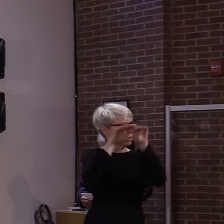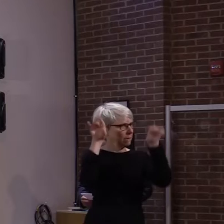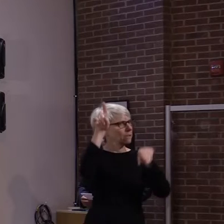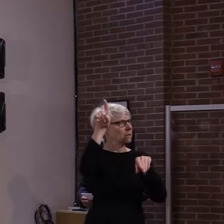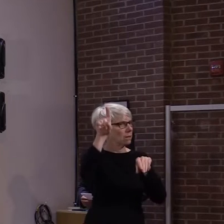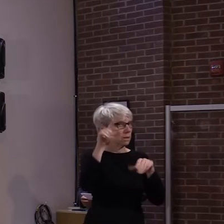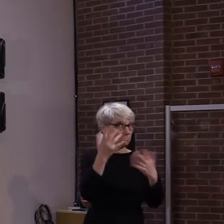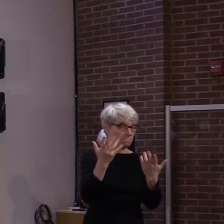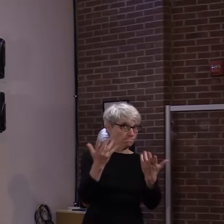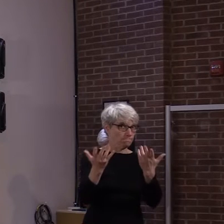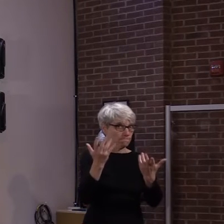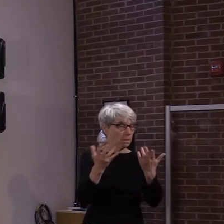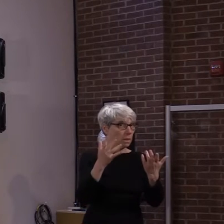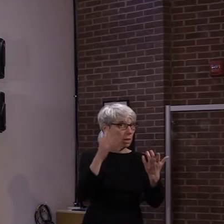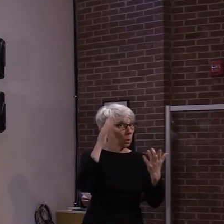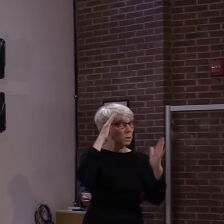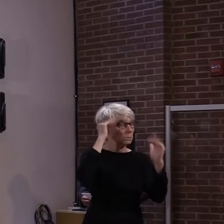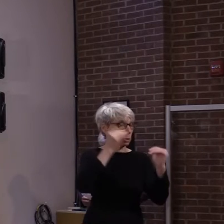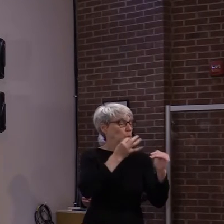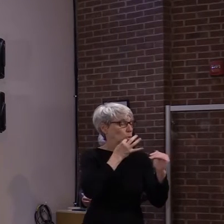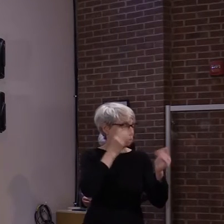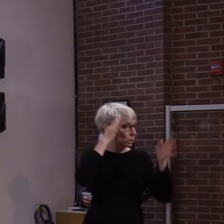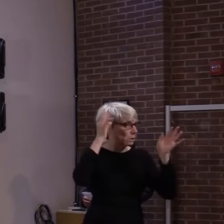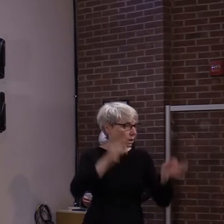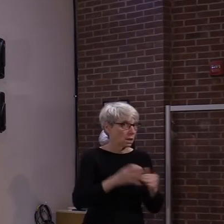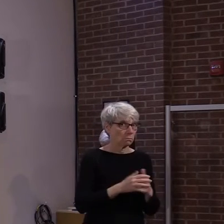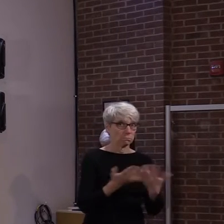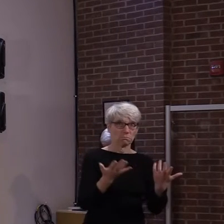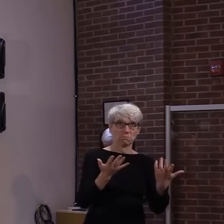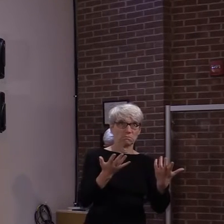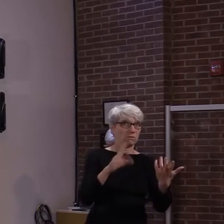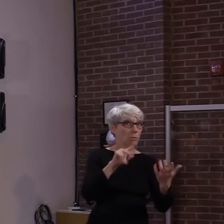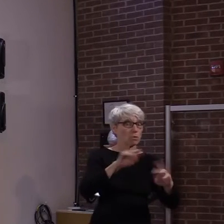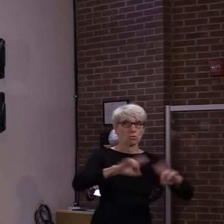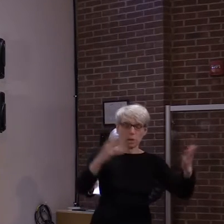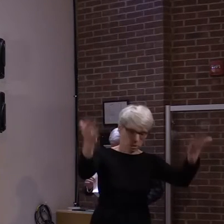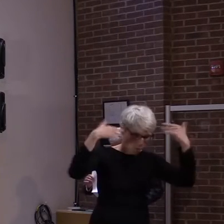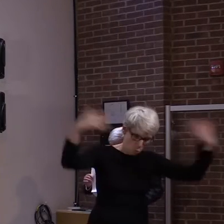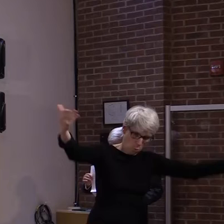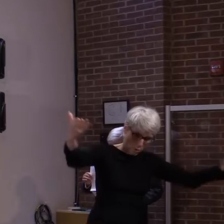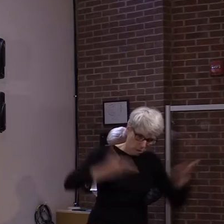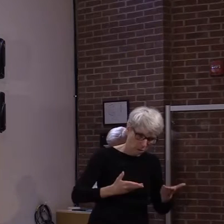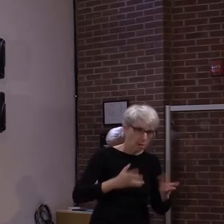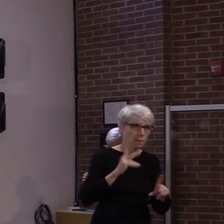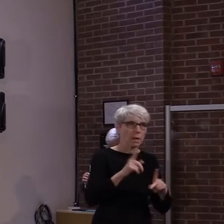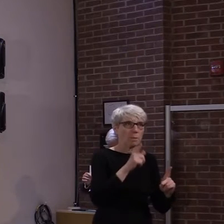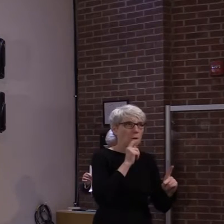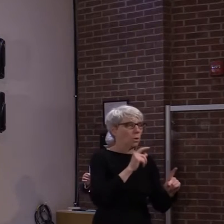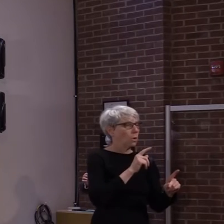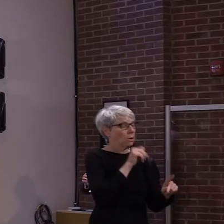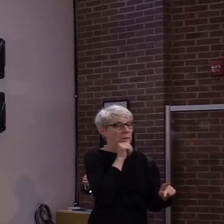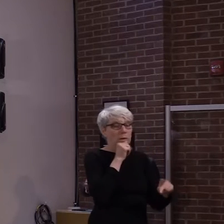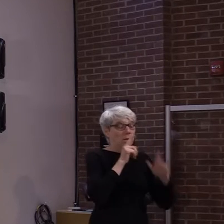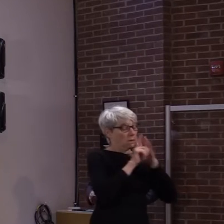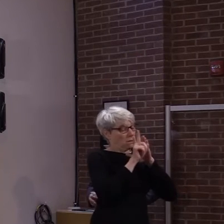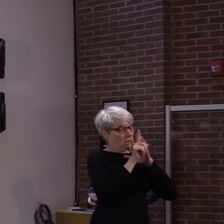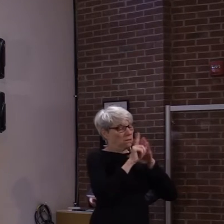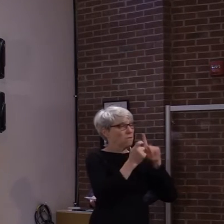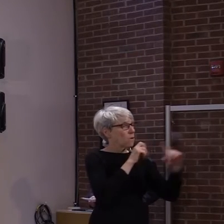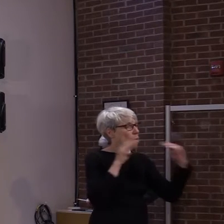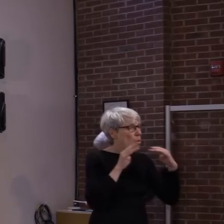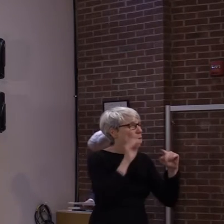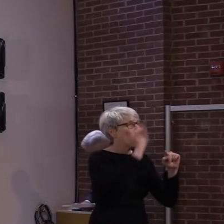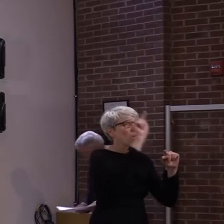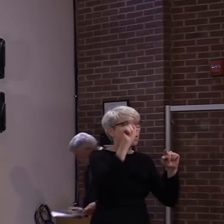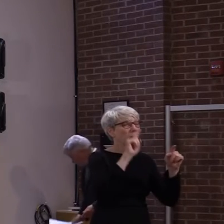in the very near future. So again, we're ready, willing, and able to help those who are coming from war-torn